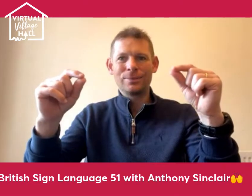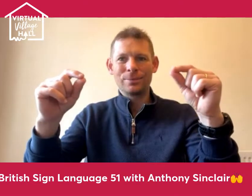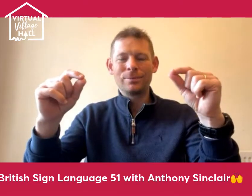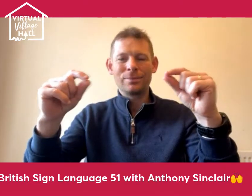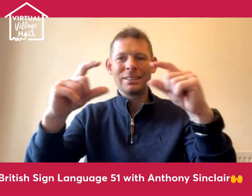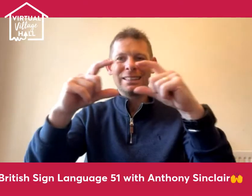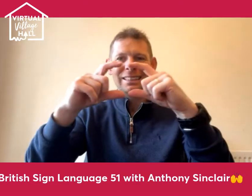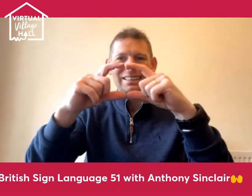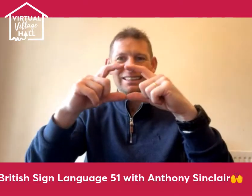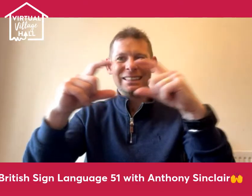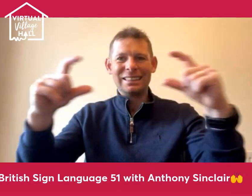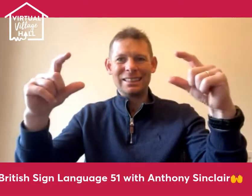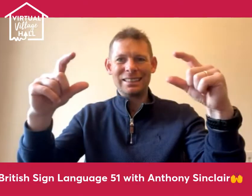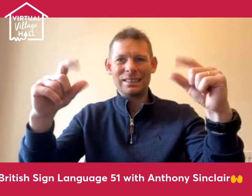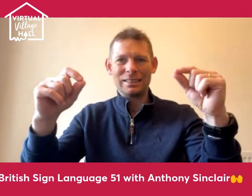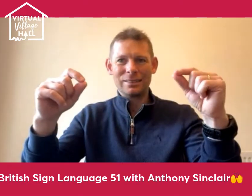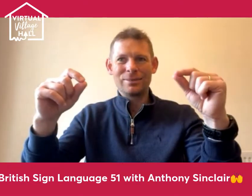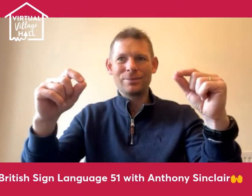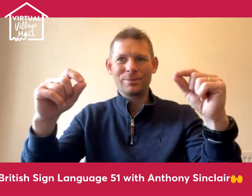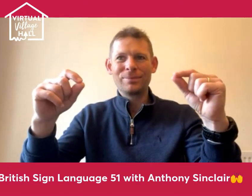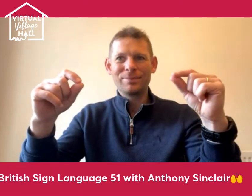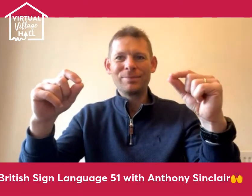some places you will see it signed like this for ticket.